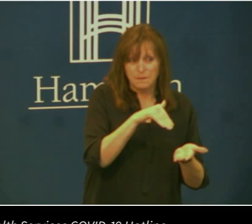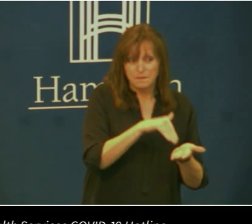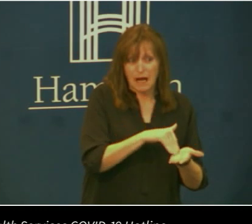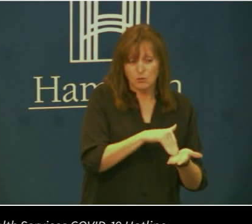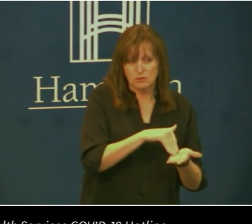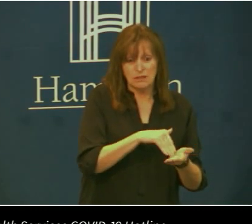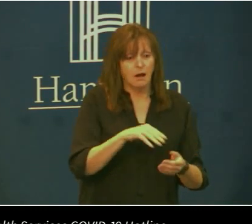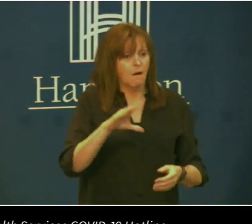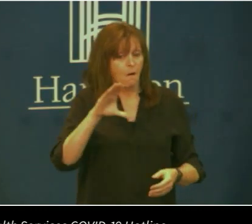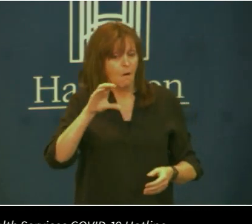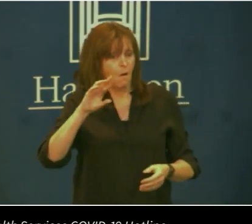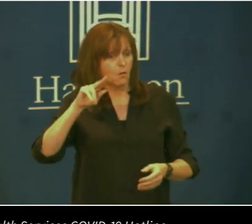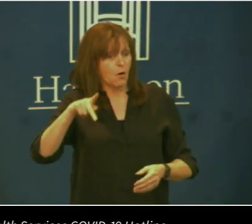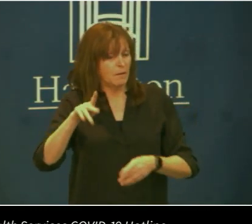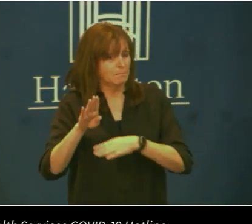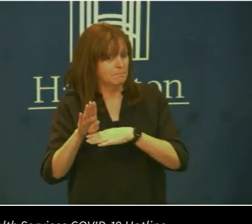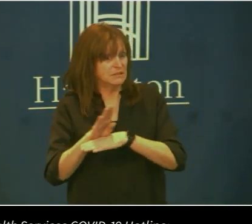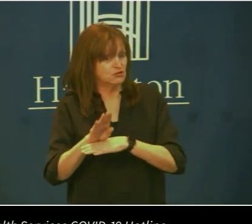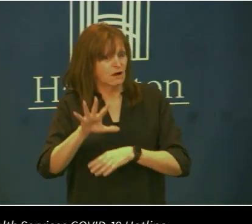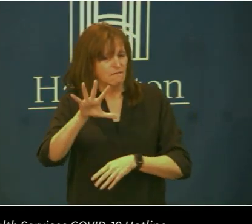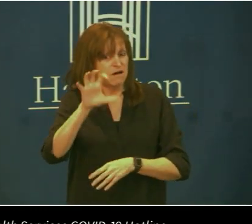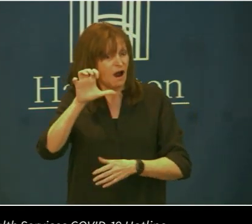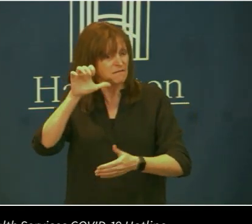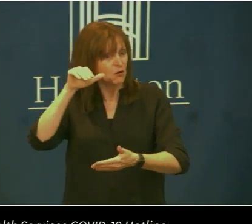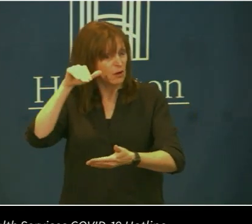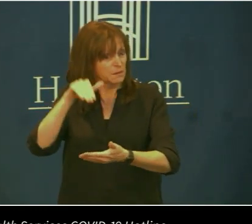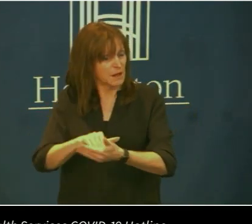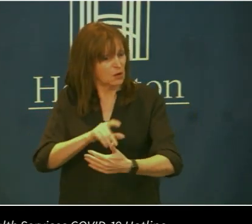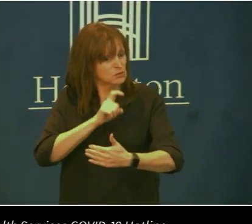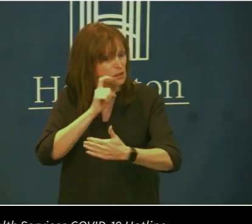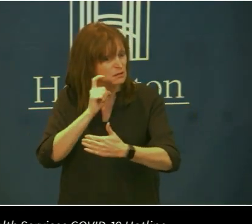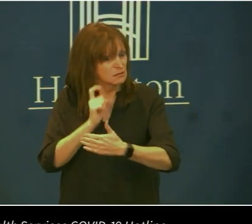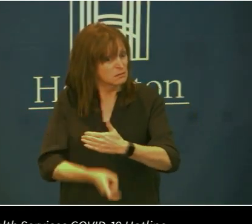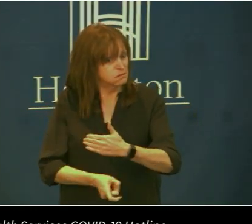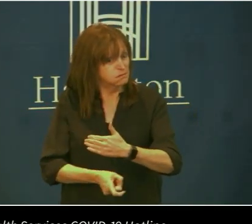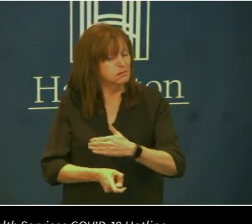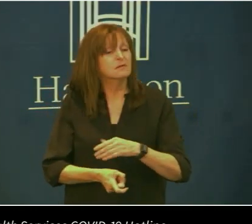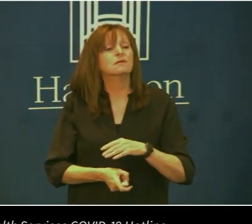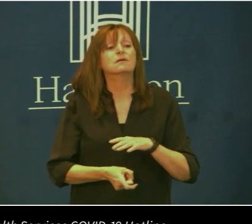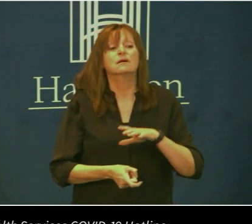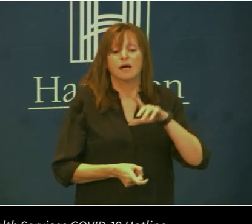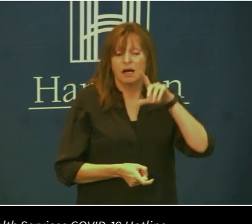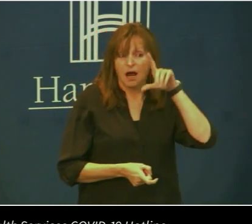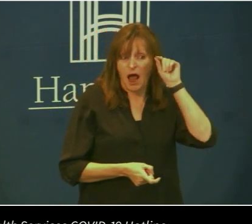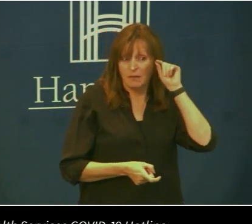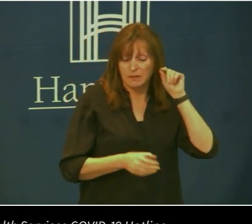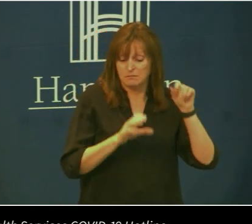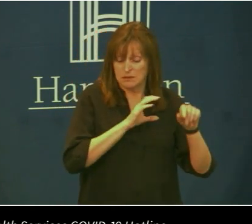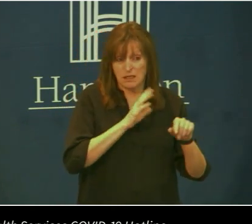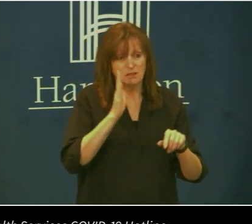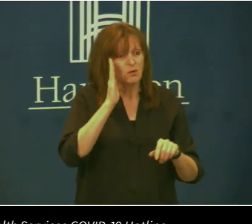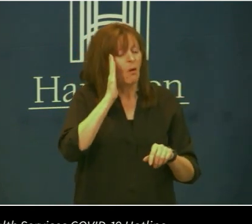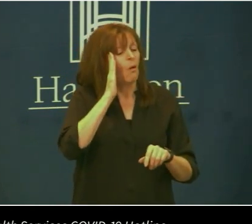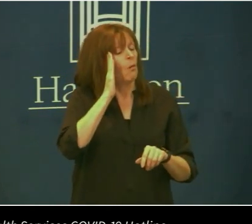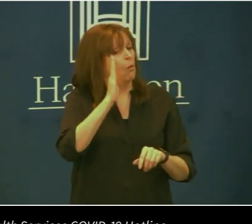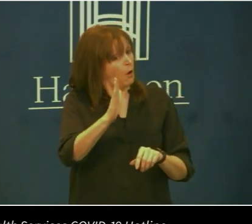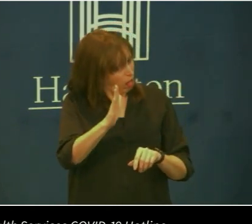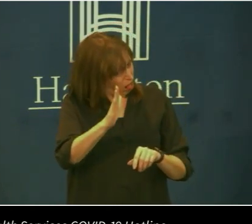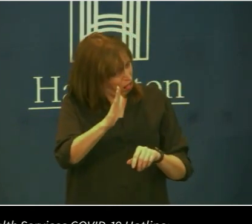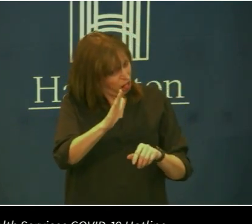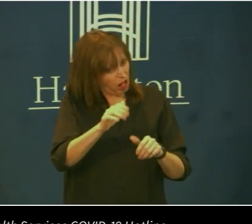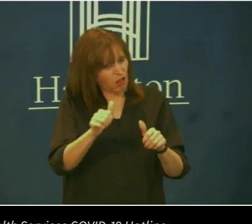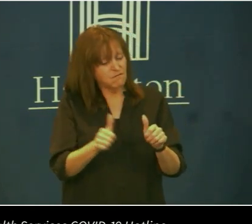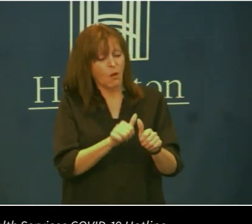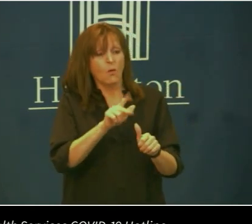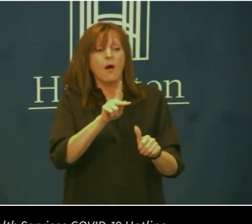severe penalties, and that will be followed up by the Hamilton Police in concert with our bylaw officers